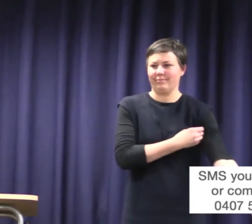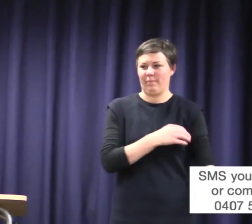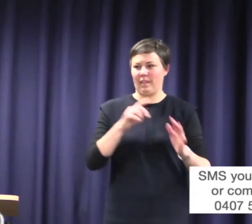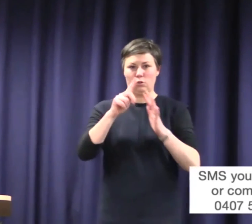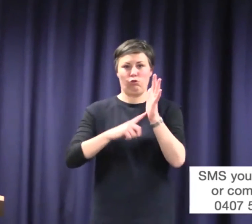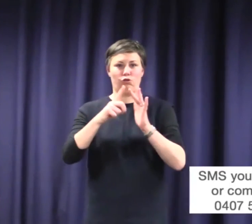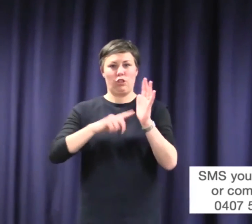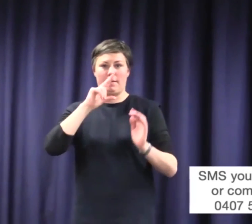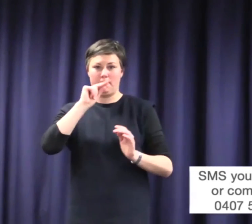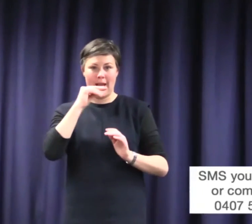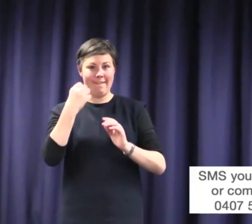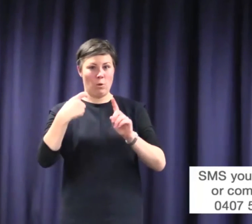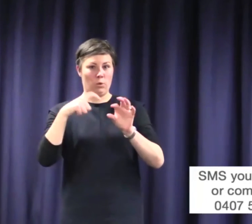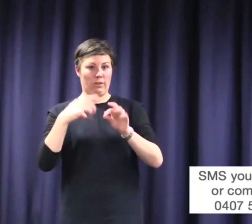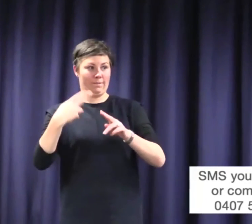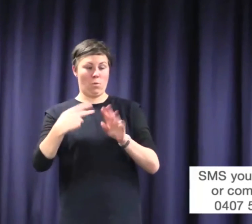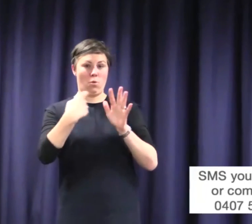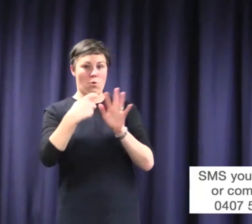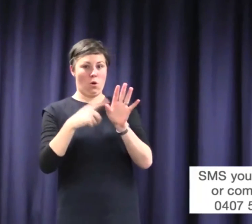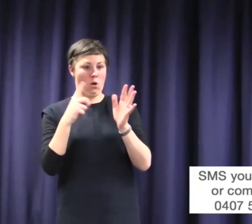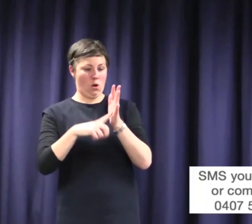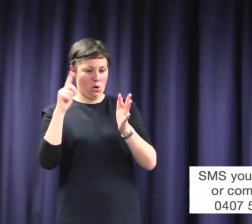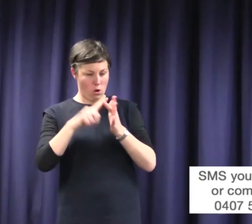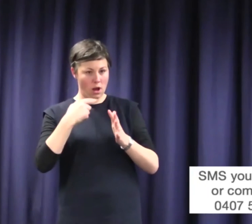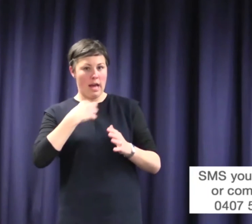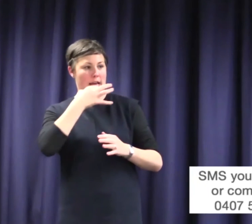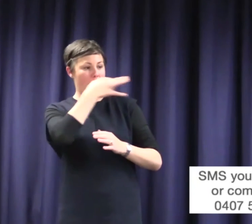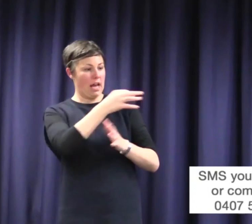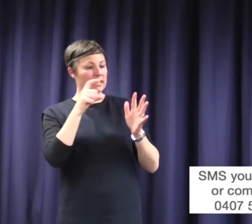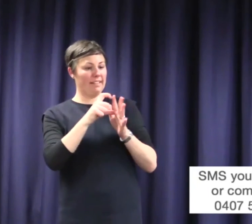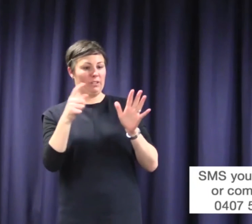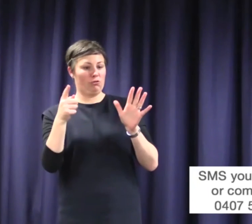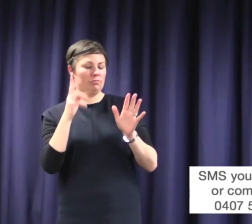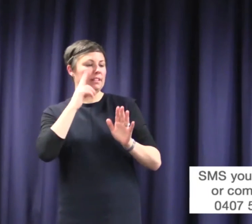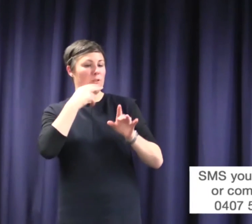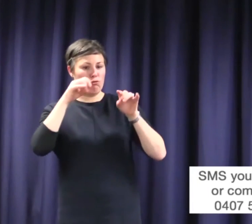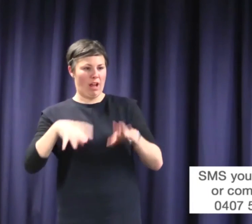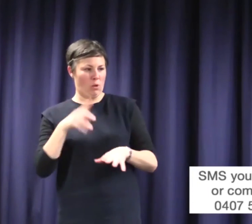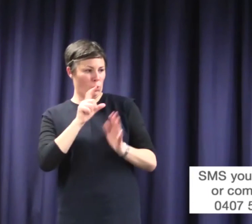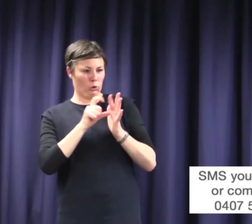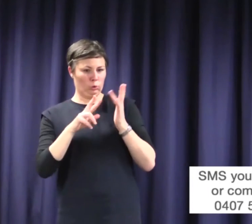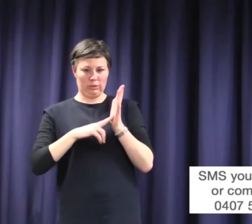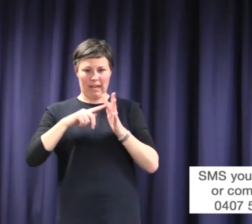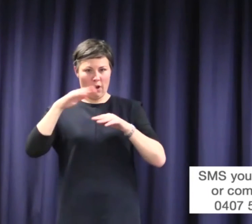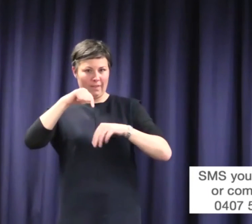One question for Kyle. What have Deaf Australia done on this issue prior to April